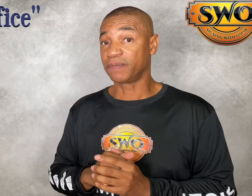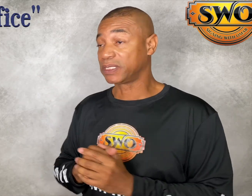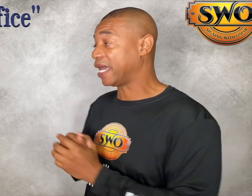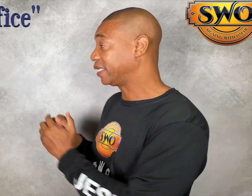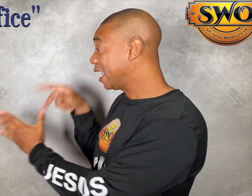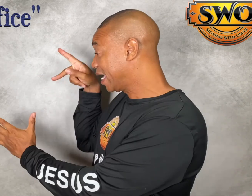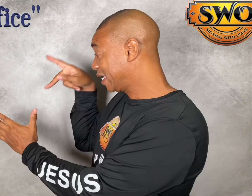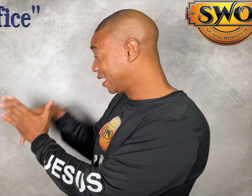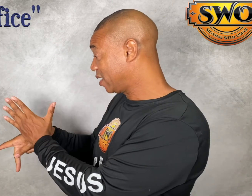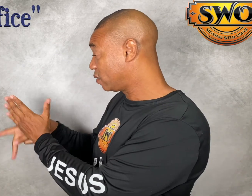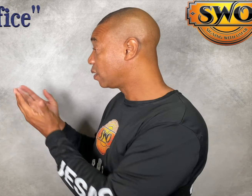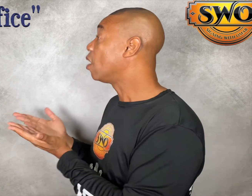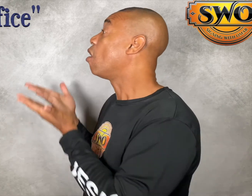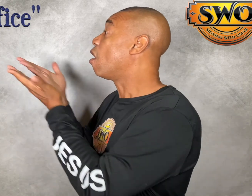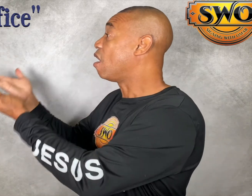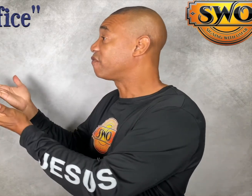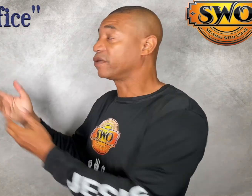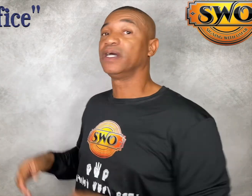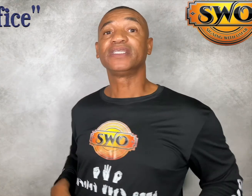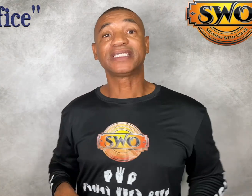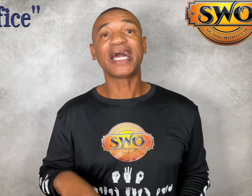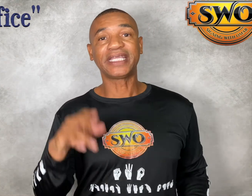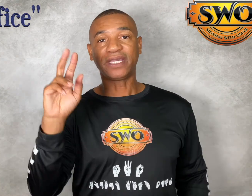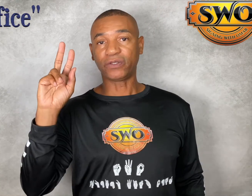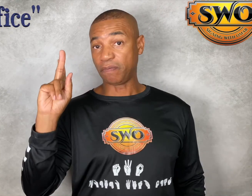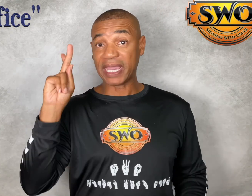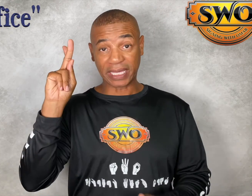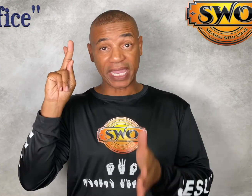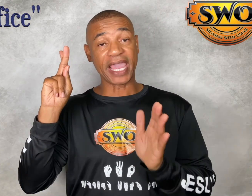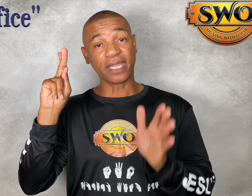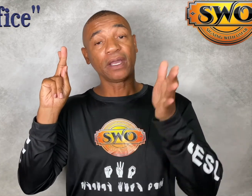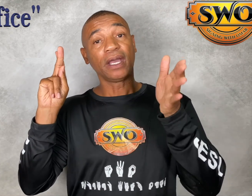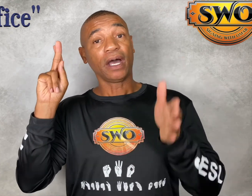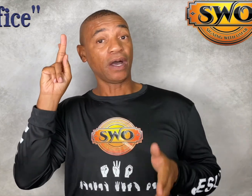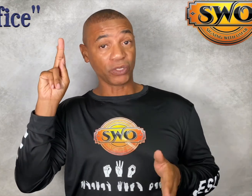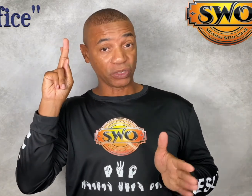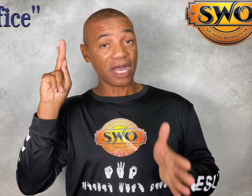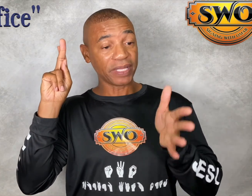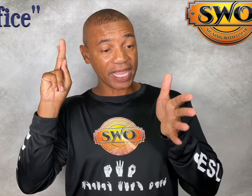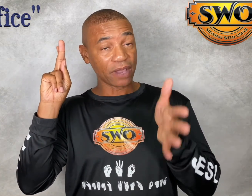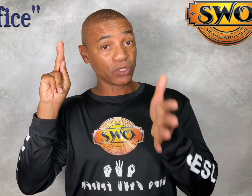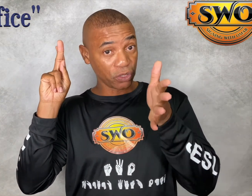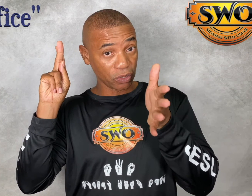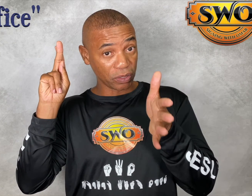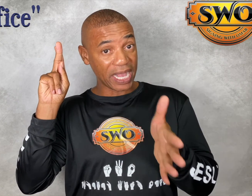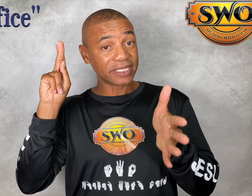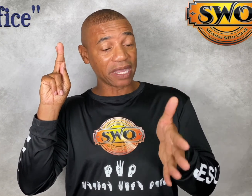side. Kill, offer. To sign kill, you make a K with your dominant hand. With your non-dominant